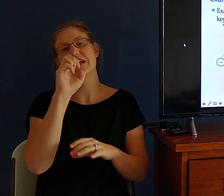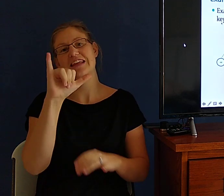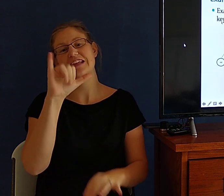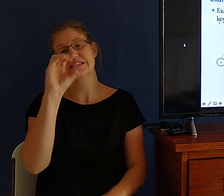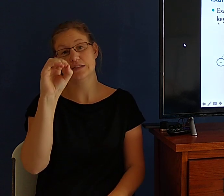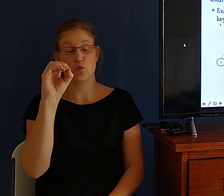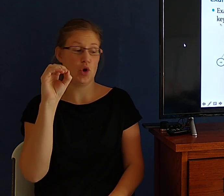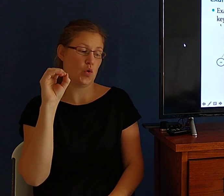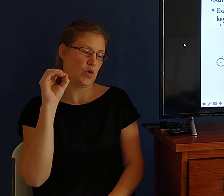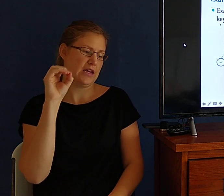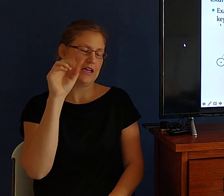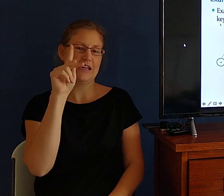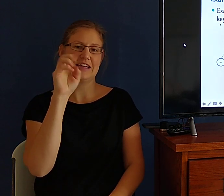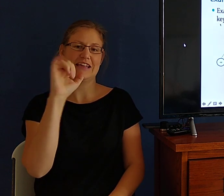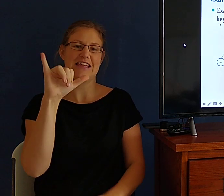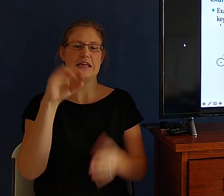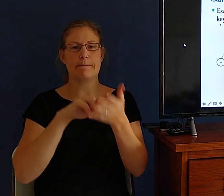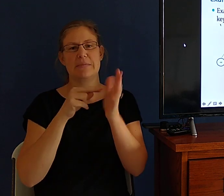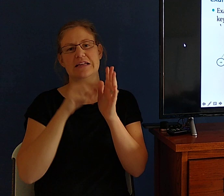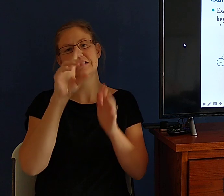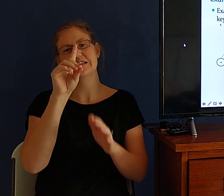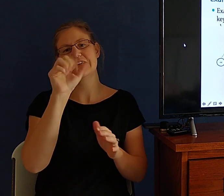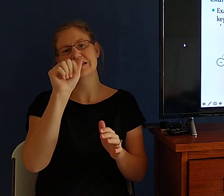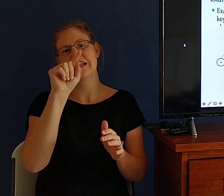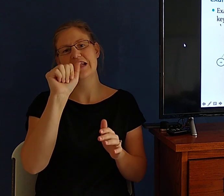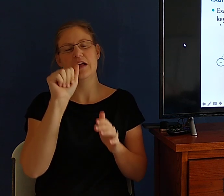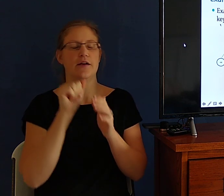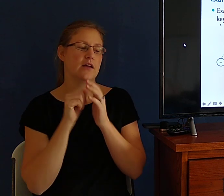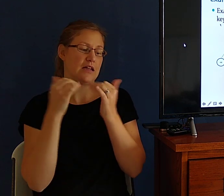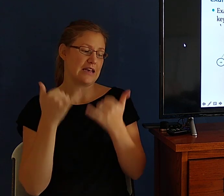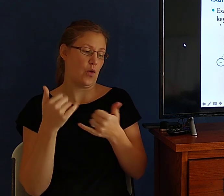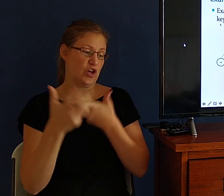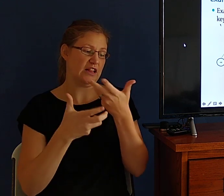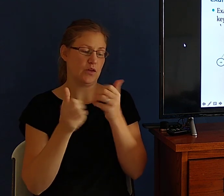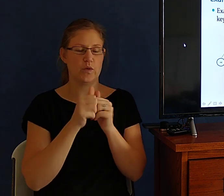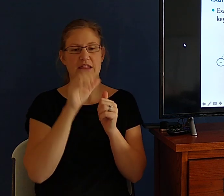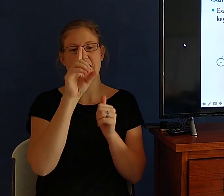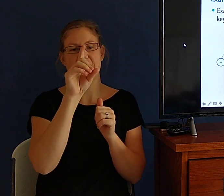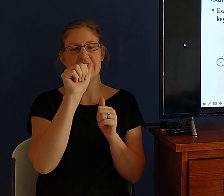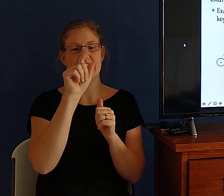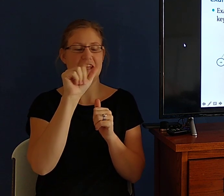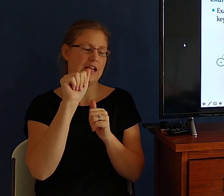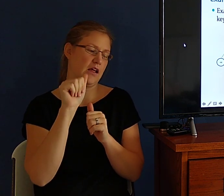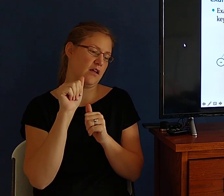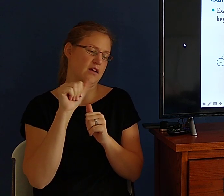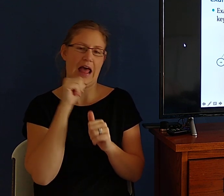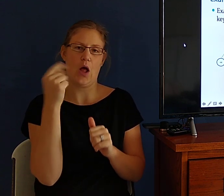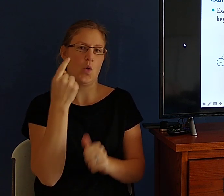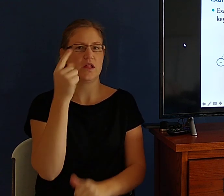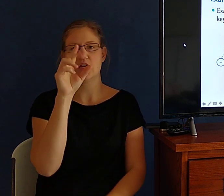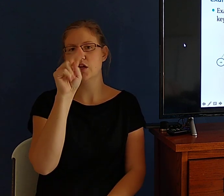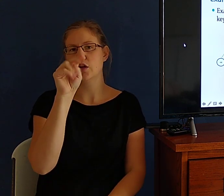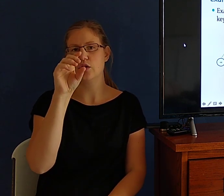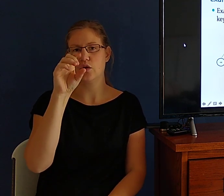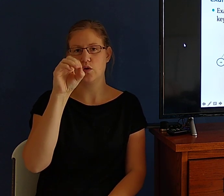The key means the data. Now we are dealing with data, not only nodes here. So we have